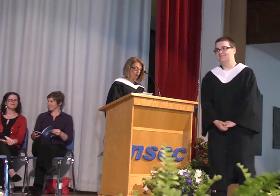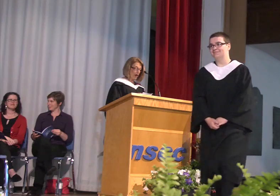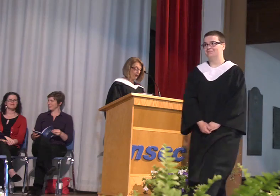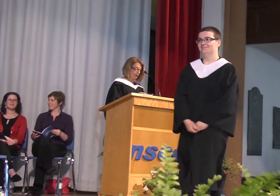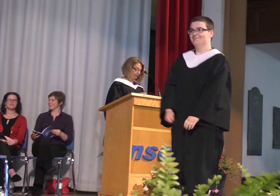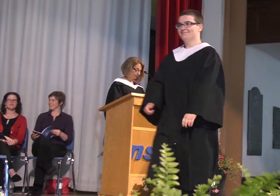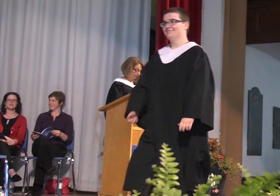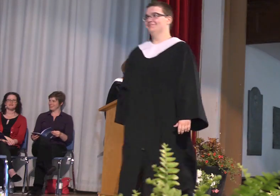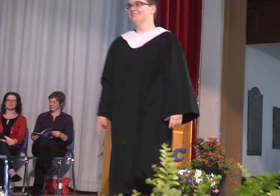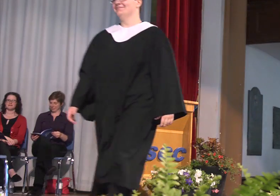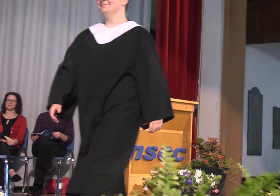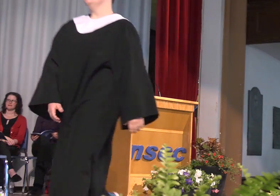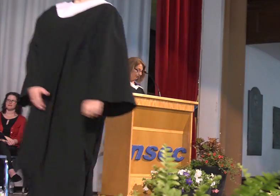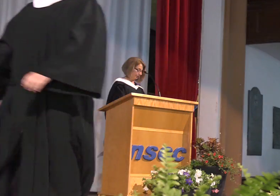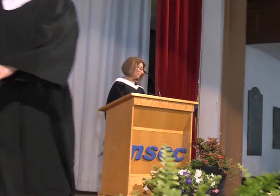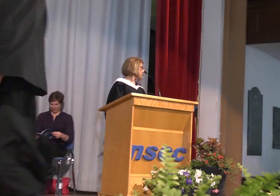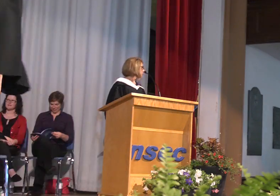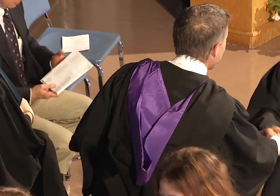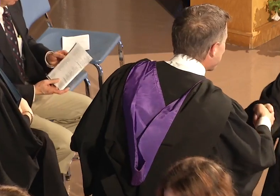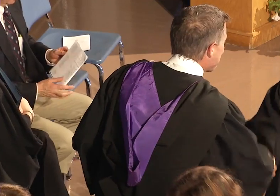Heather Graham.